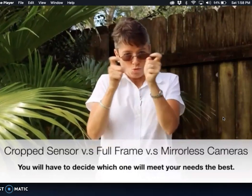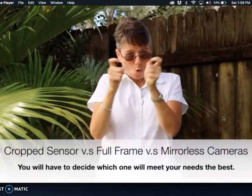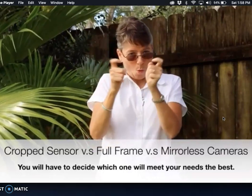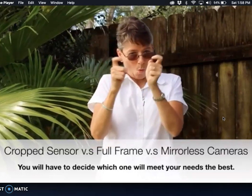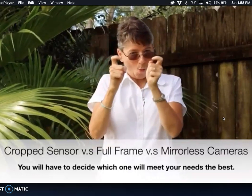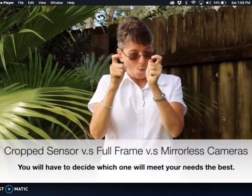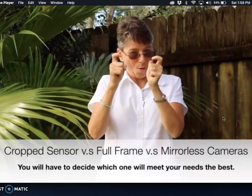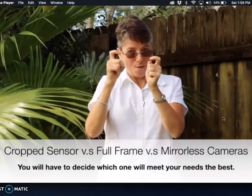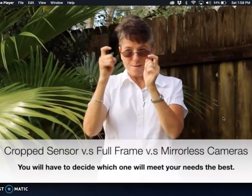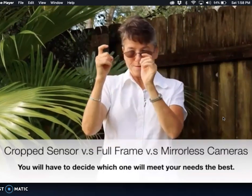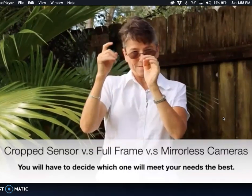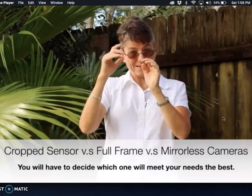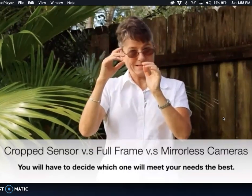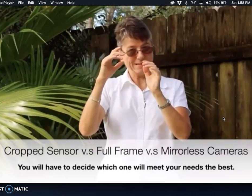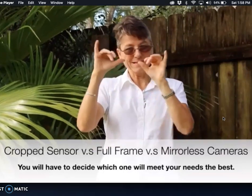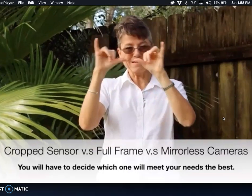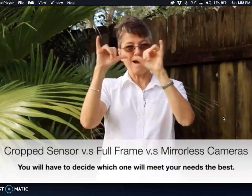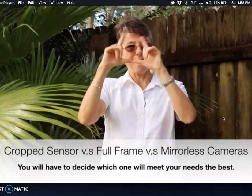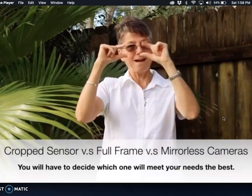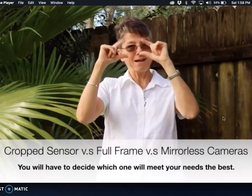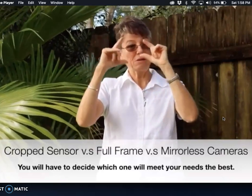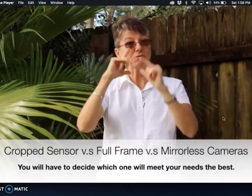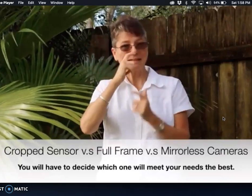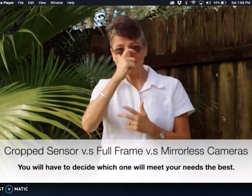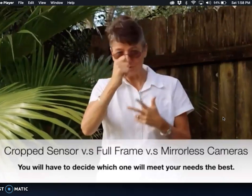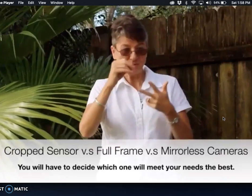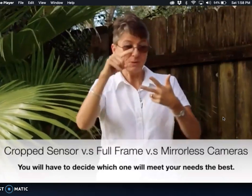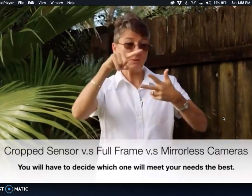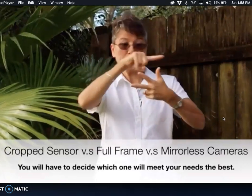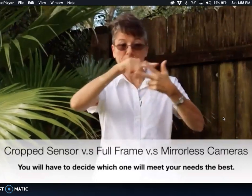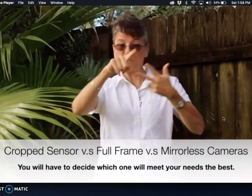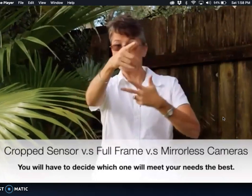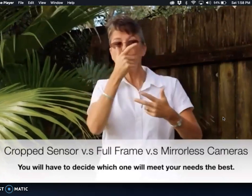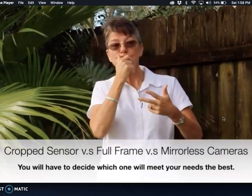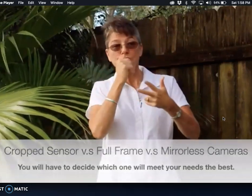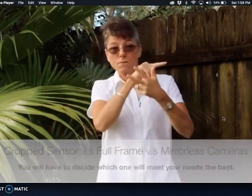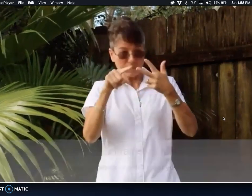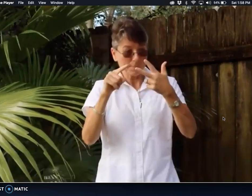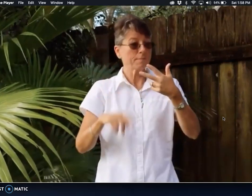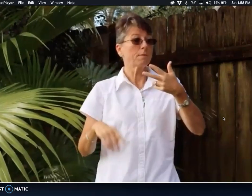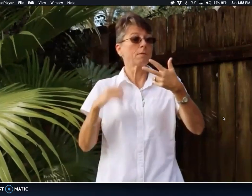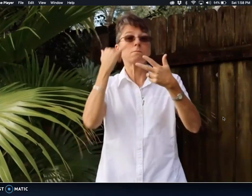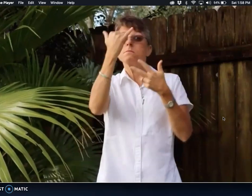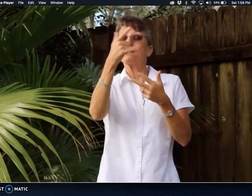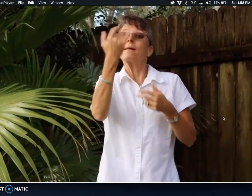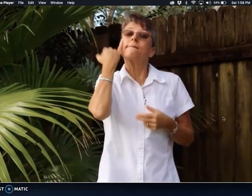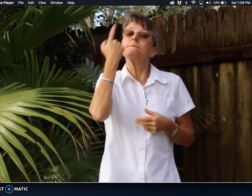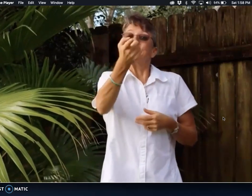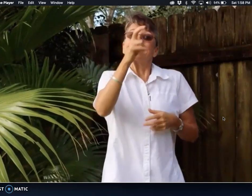and they use special technology to control all of that. They're interesting. So you decide which one you